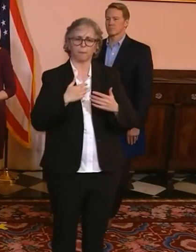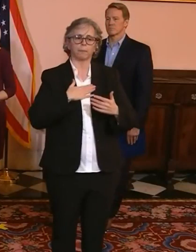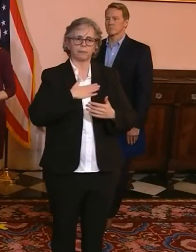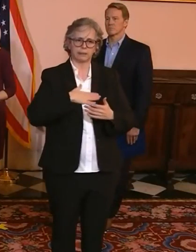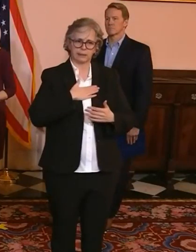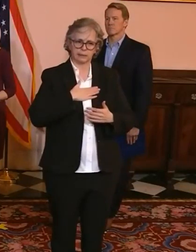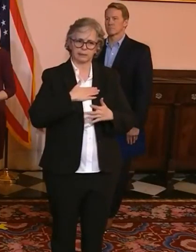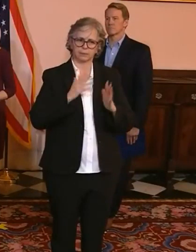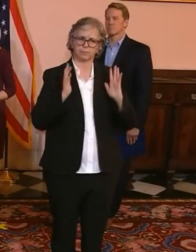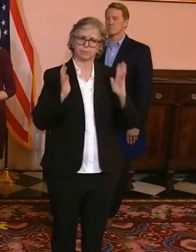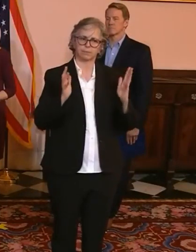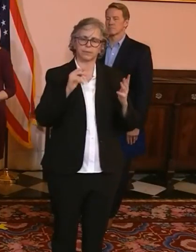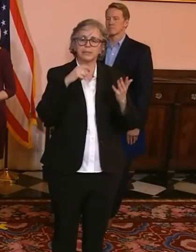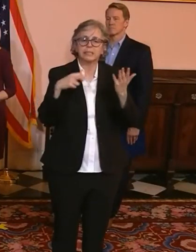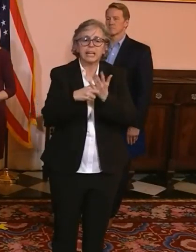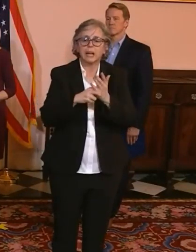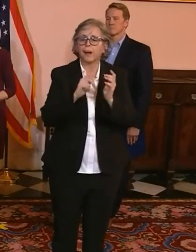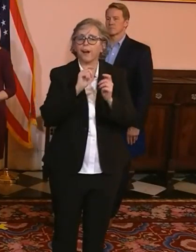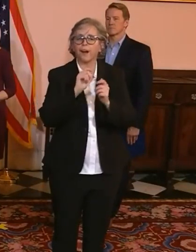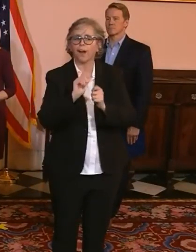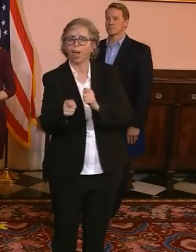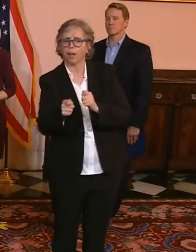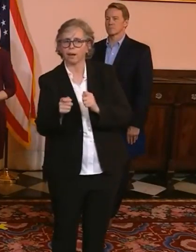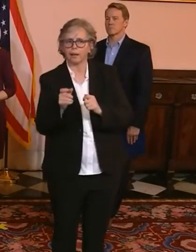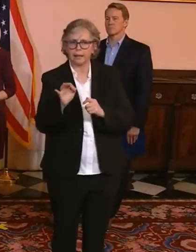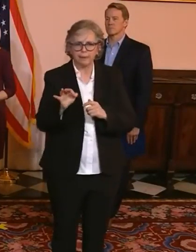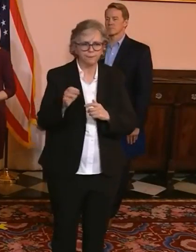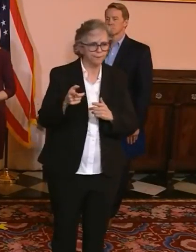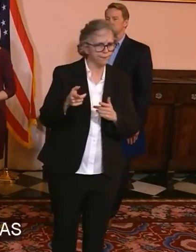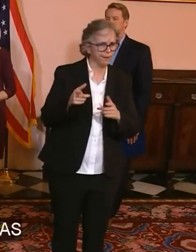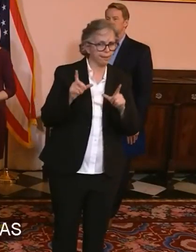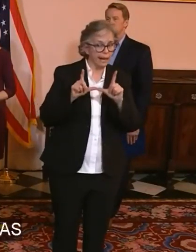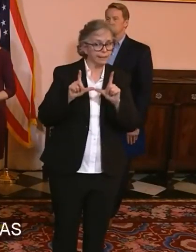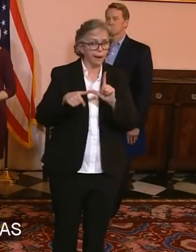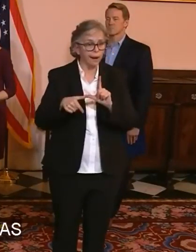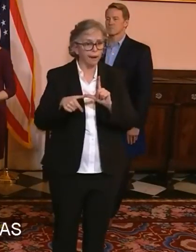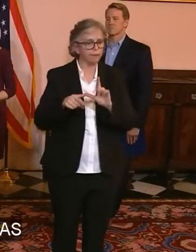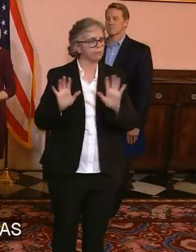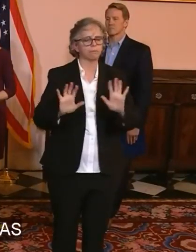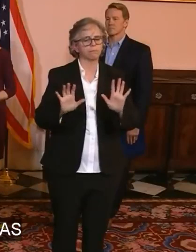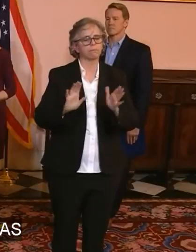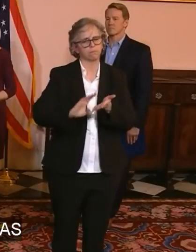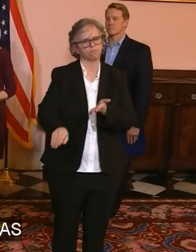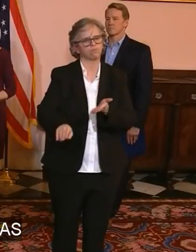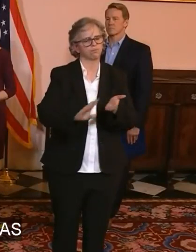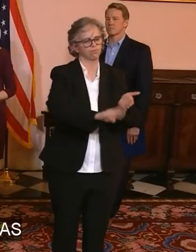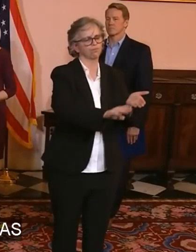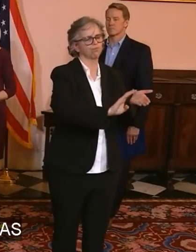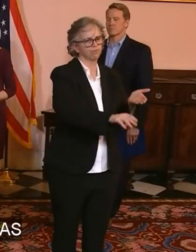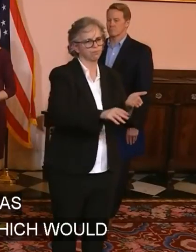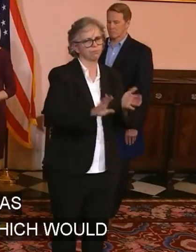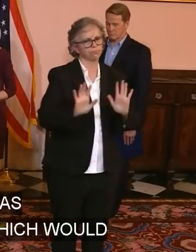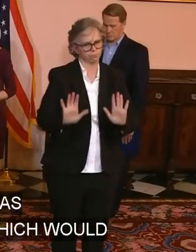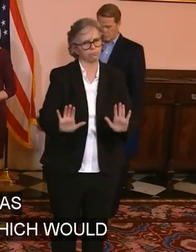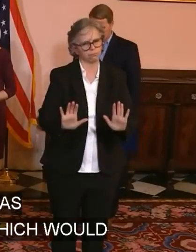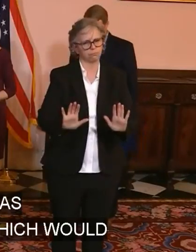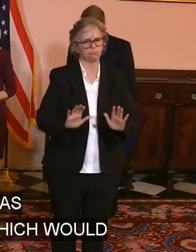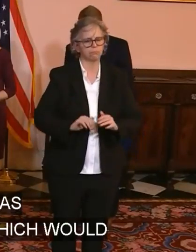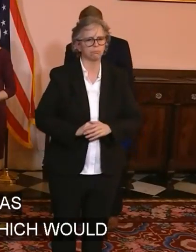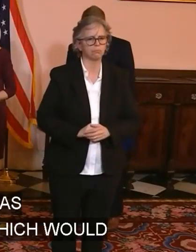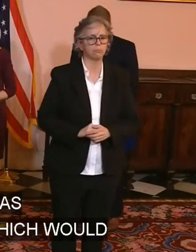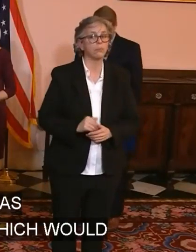someone who has, in fact, an expired license, which would be due to the fact that